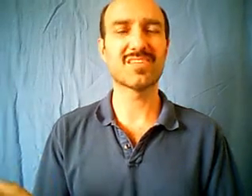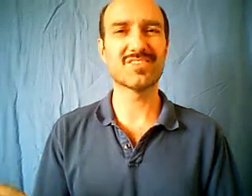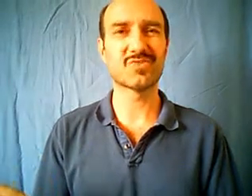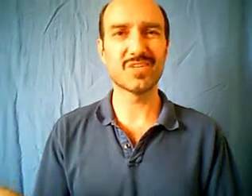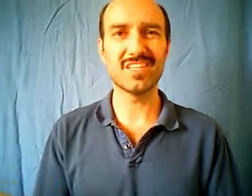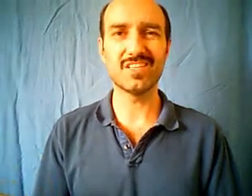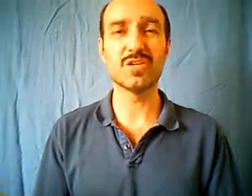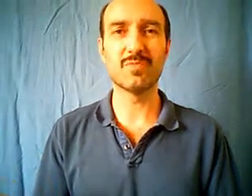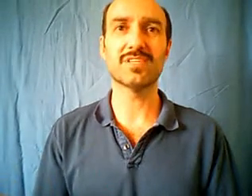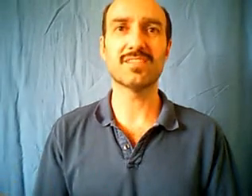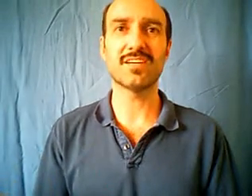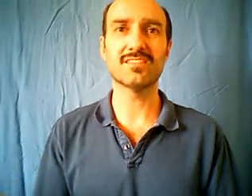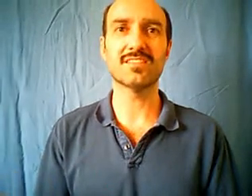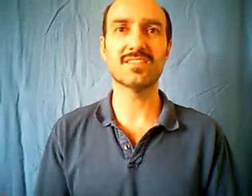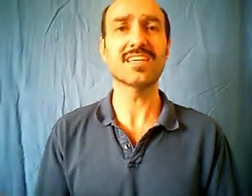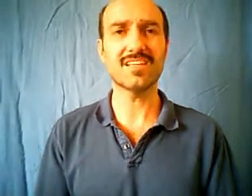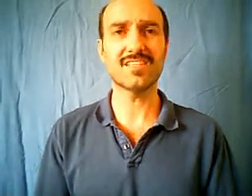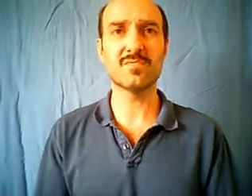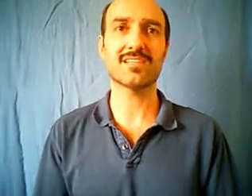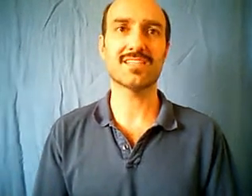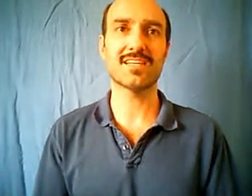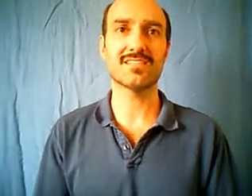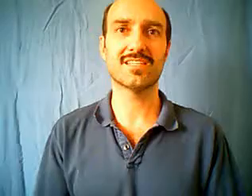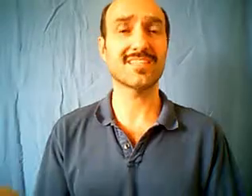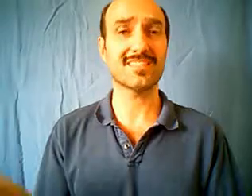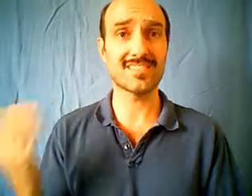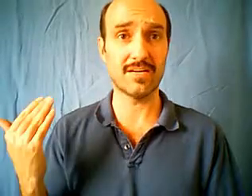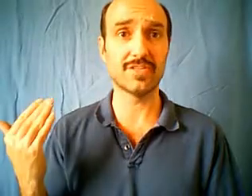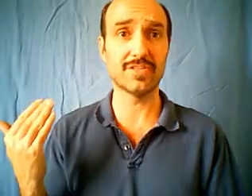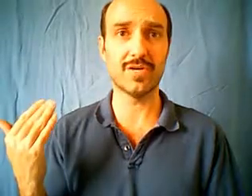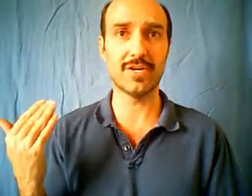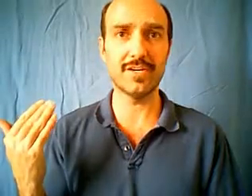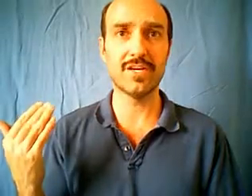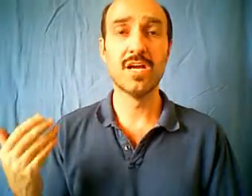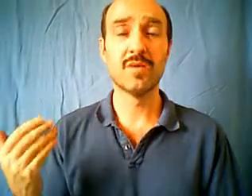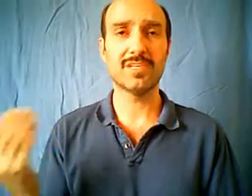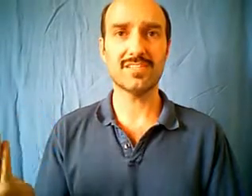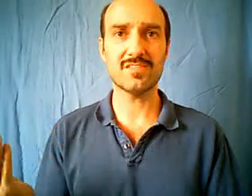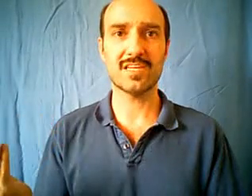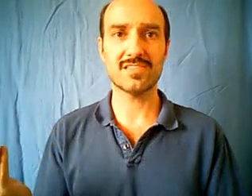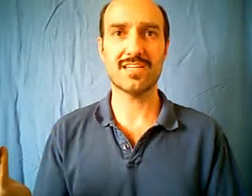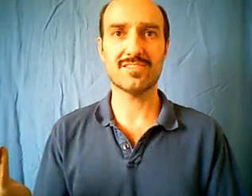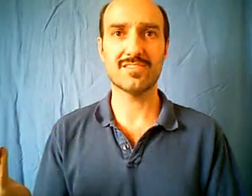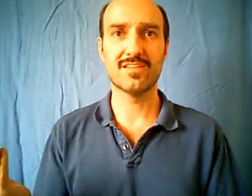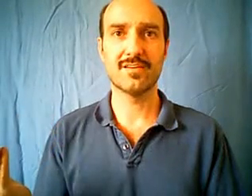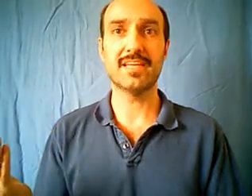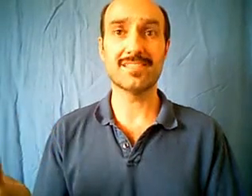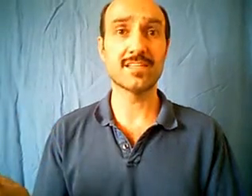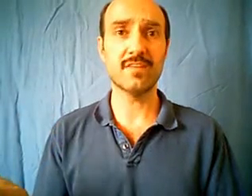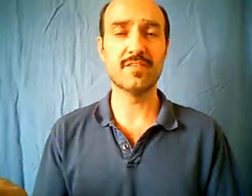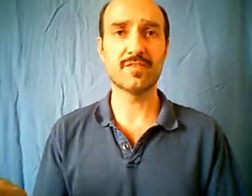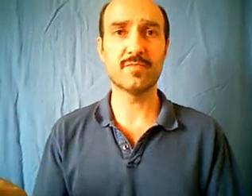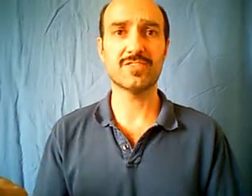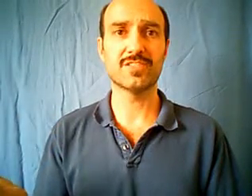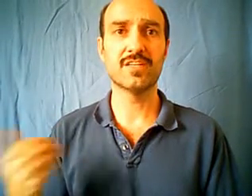it's really a little bit redundant. It does make sense. It doesn't sound good to our ear, but it does make sense. And it's enough information